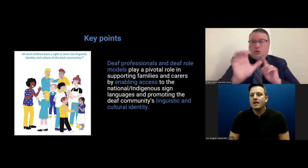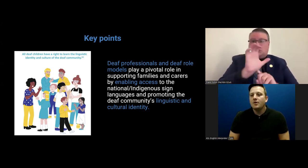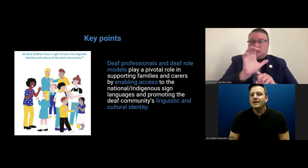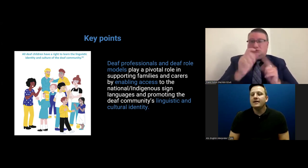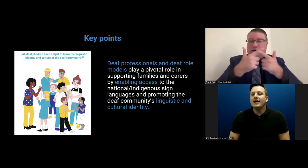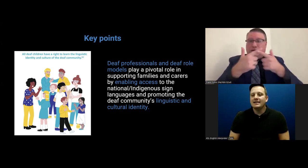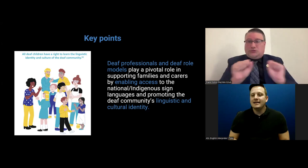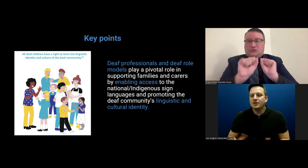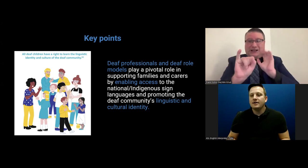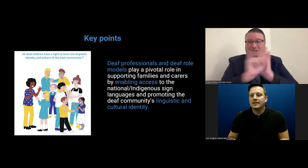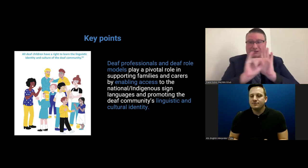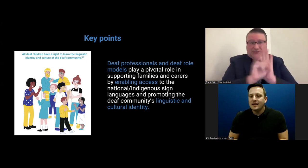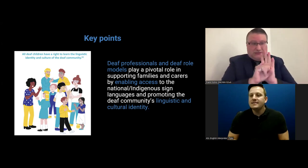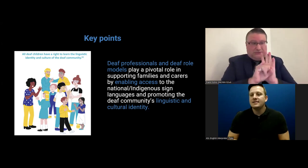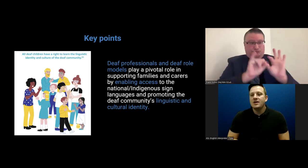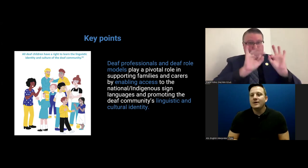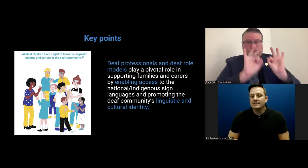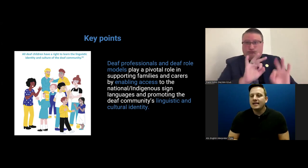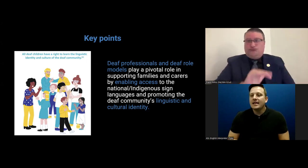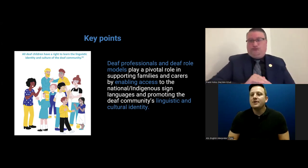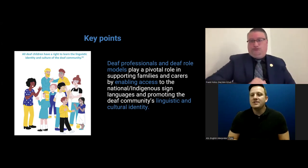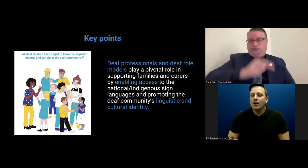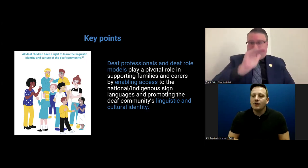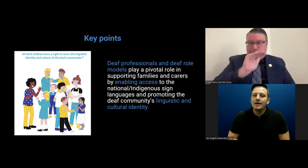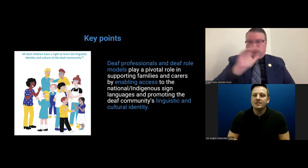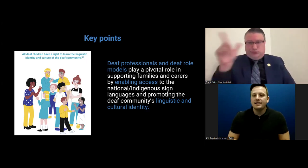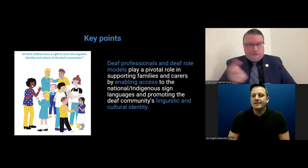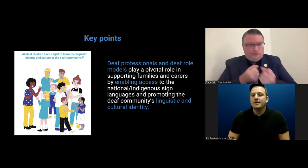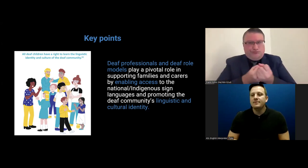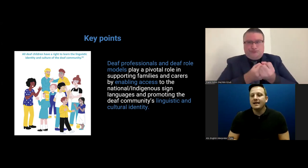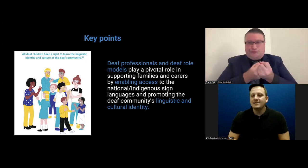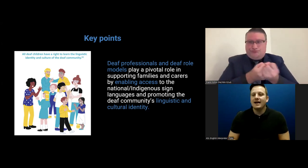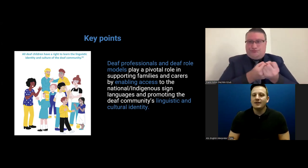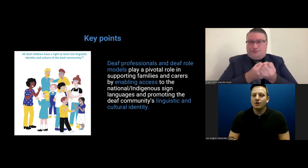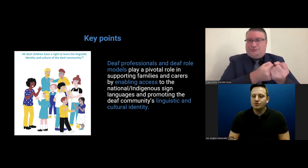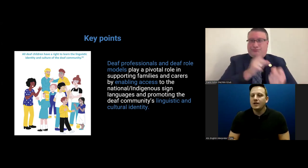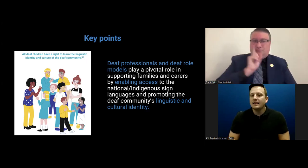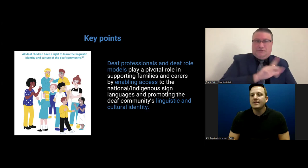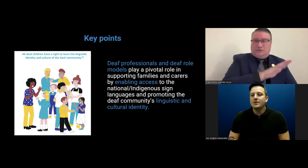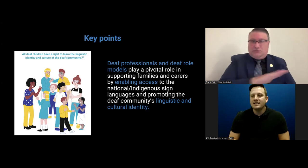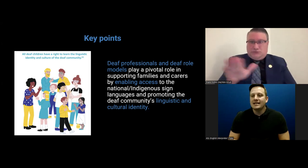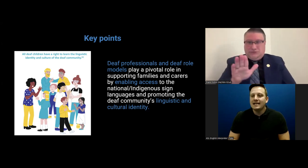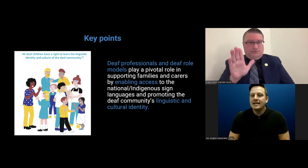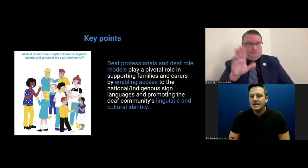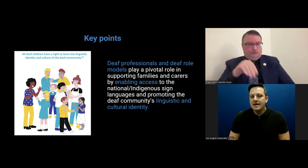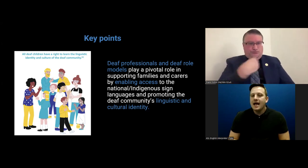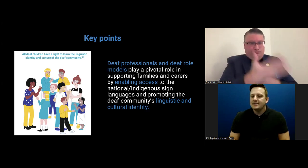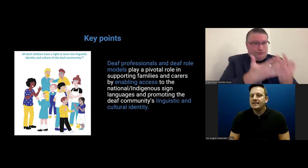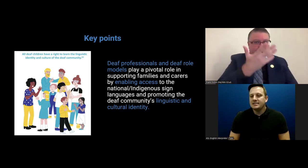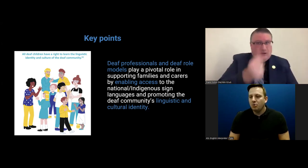When a deaf child is raised with sign language, they are able to develop that cultural and linguistic identity, and it takes support